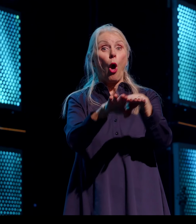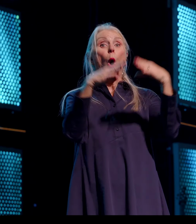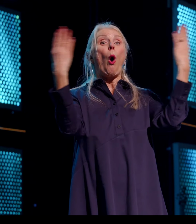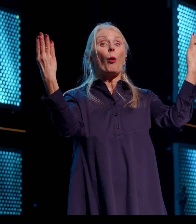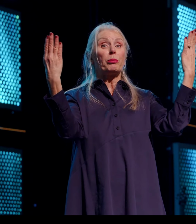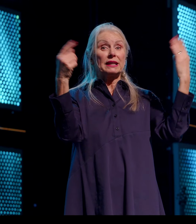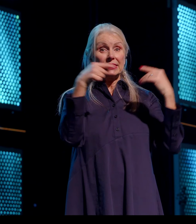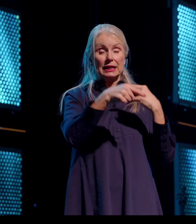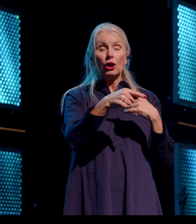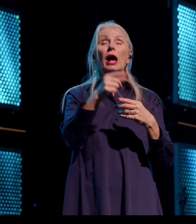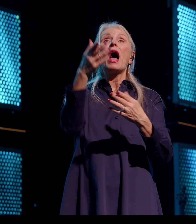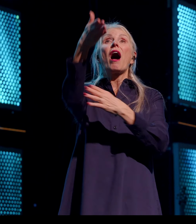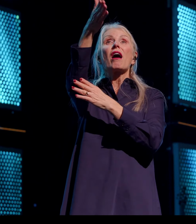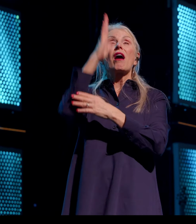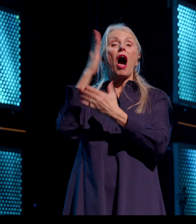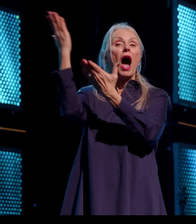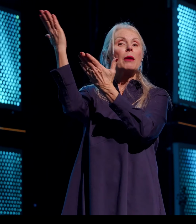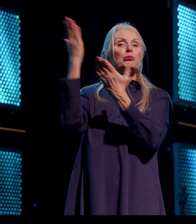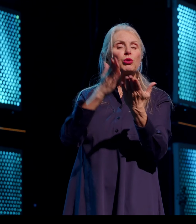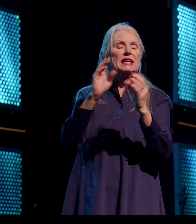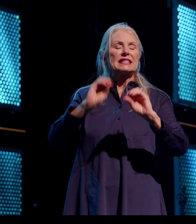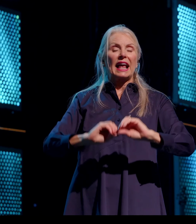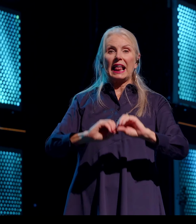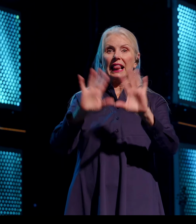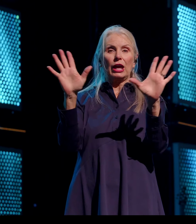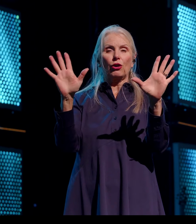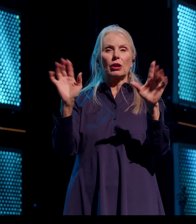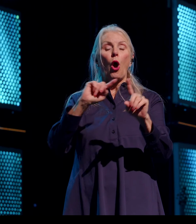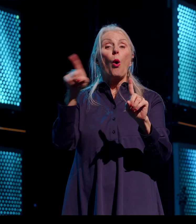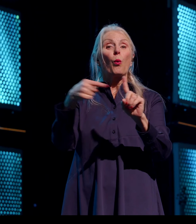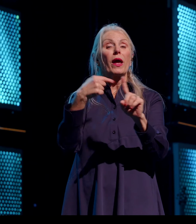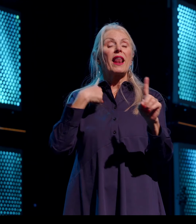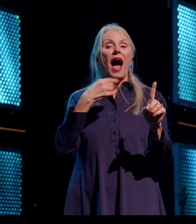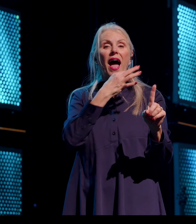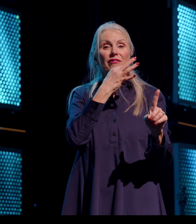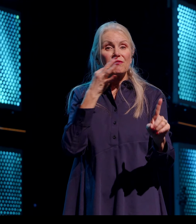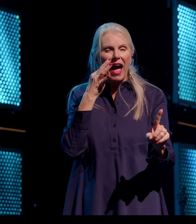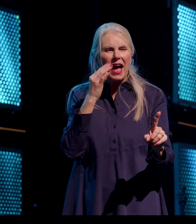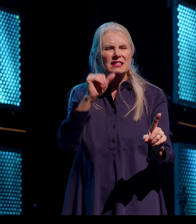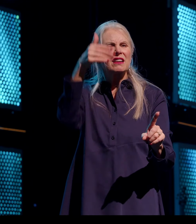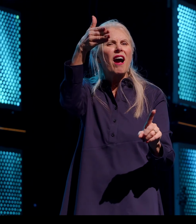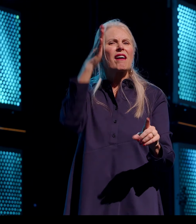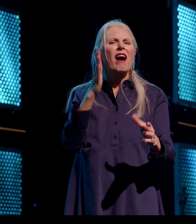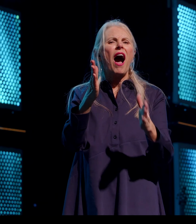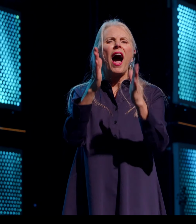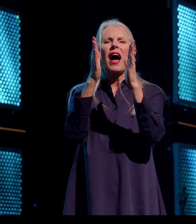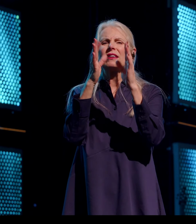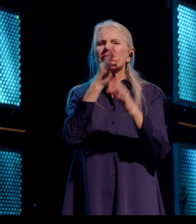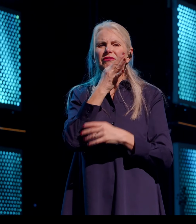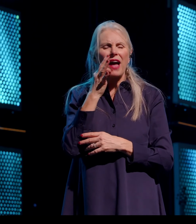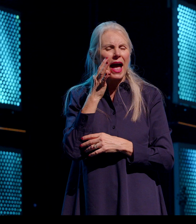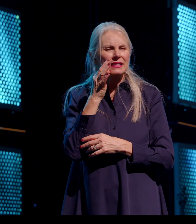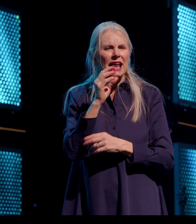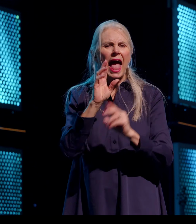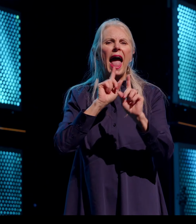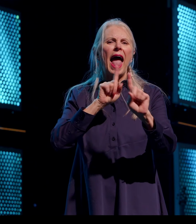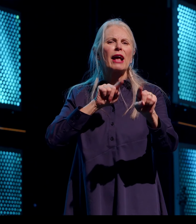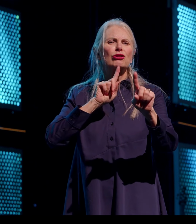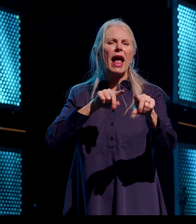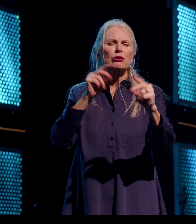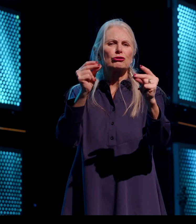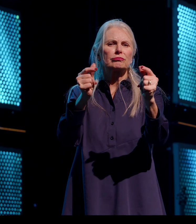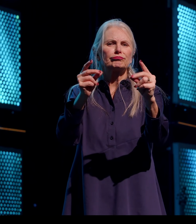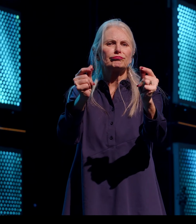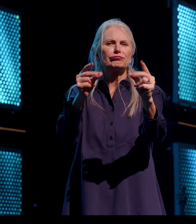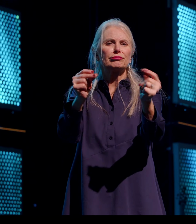doors. He brings the biggest, clearest times in my life is when I fasted. When I fasted, God answers. I'm not fasting to get what I want. I'm fasting to see what he